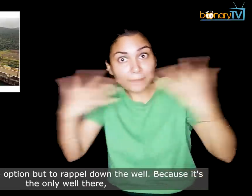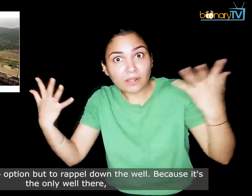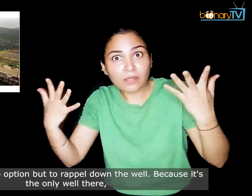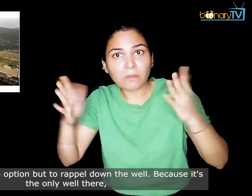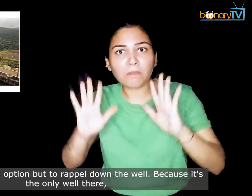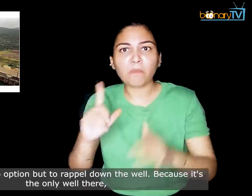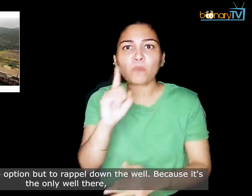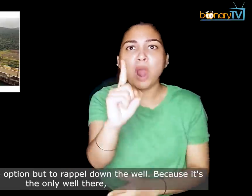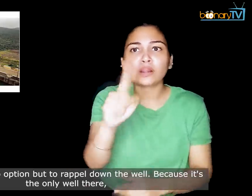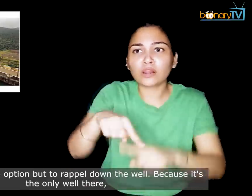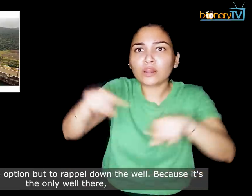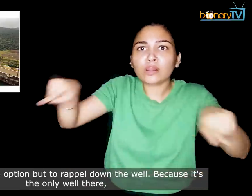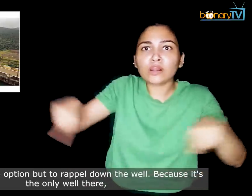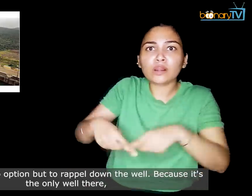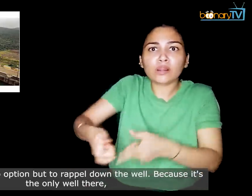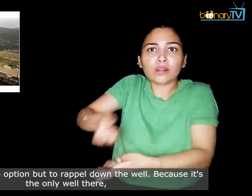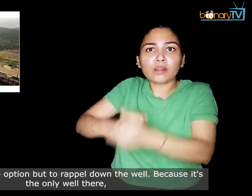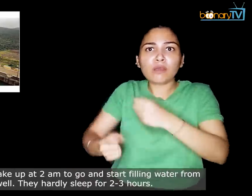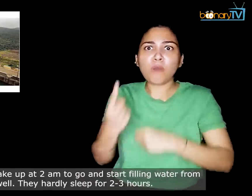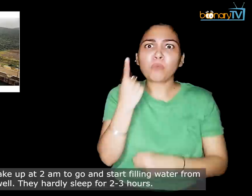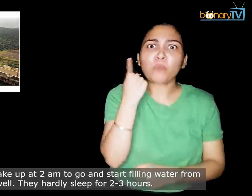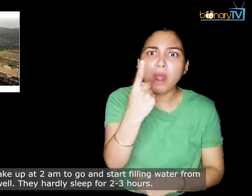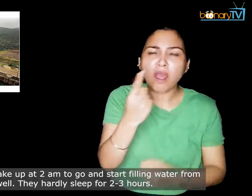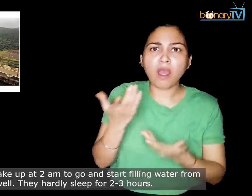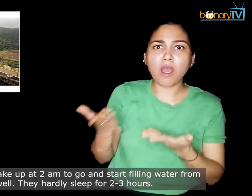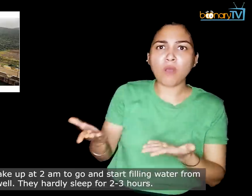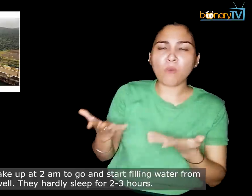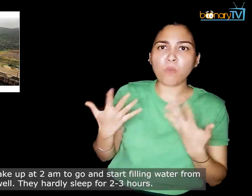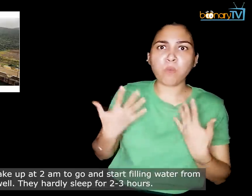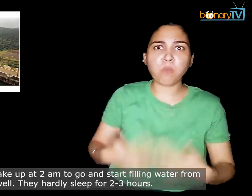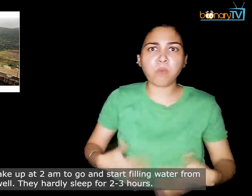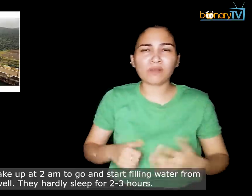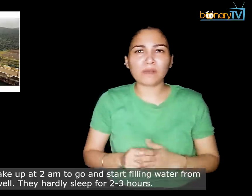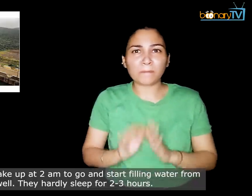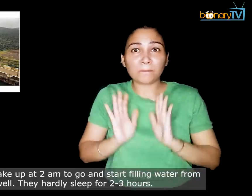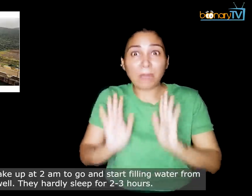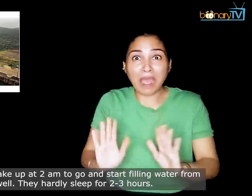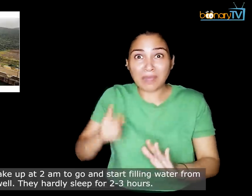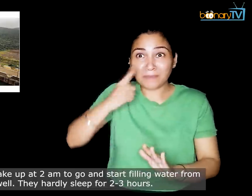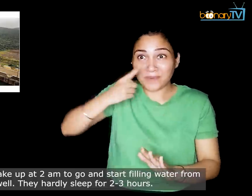Because it's the only well there, some women wake up at